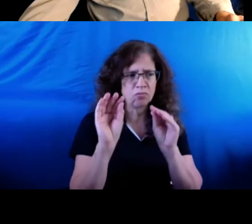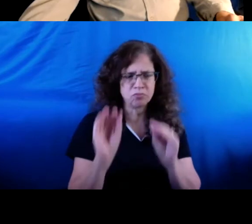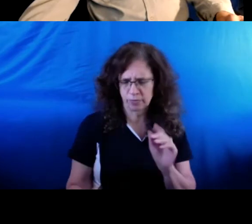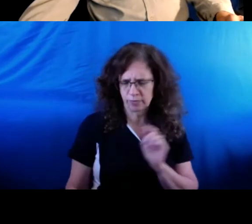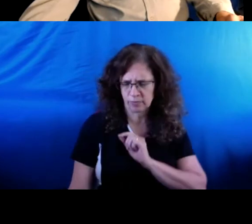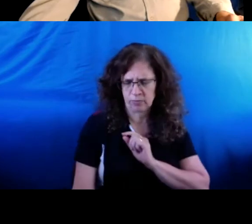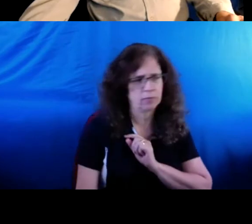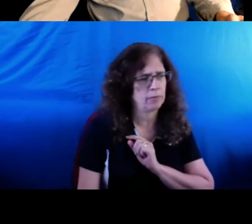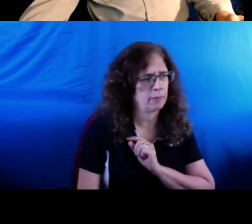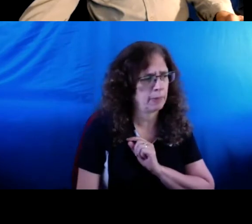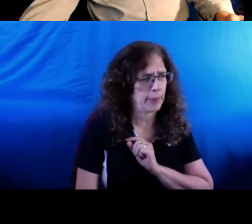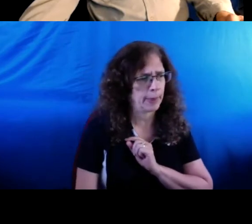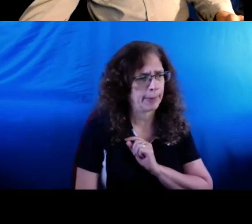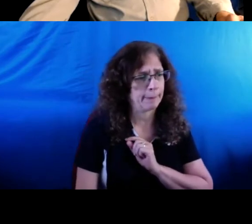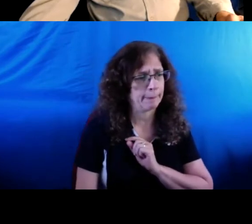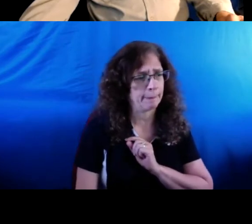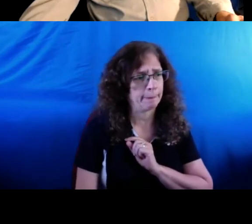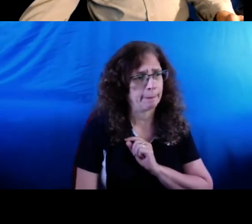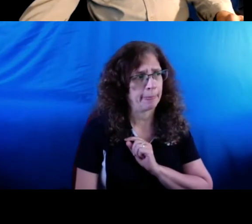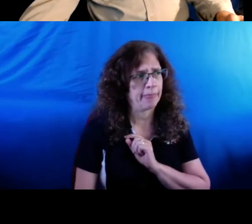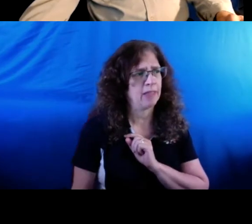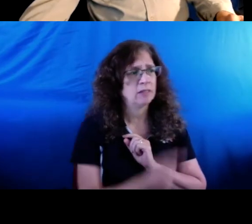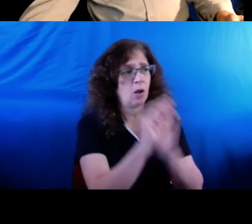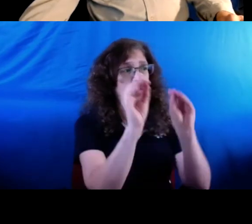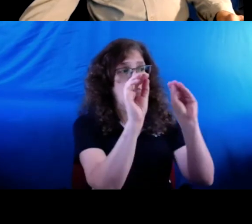can put all the scores in.